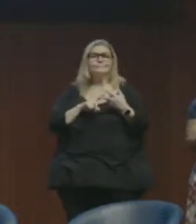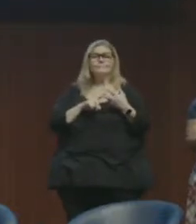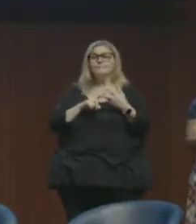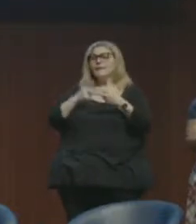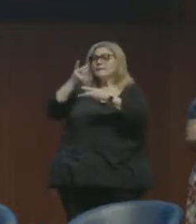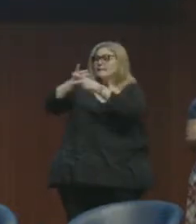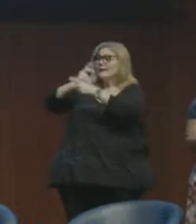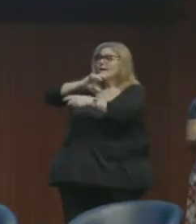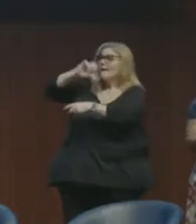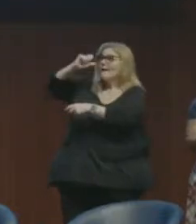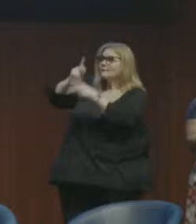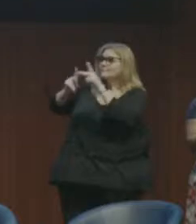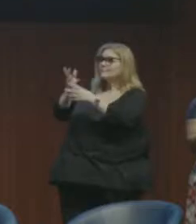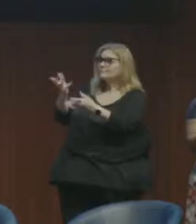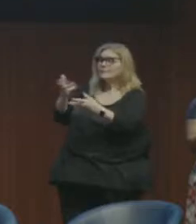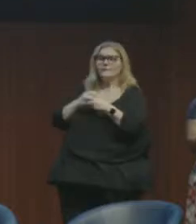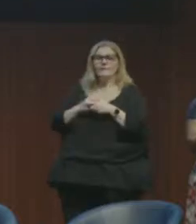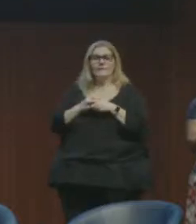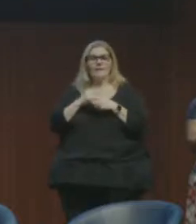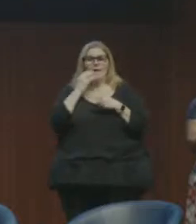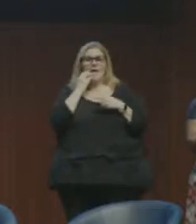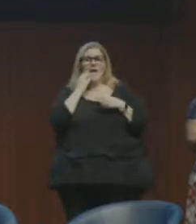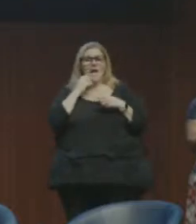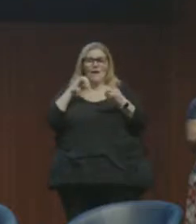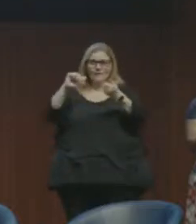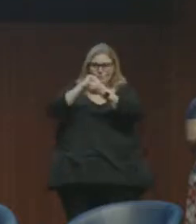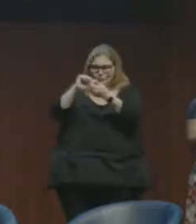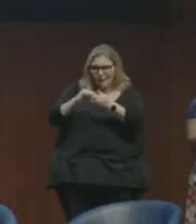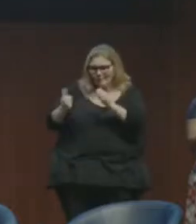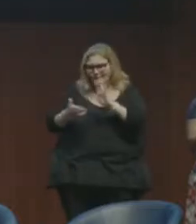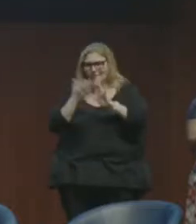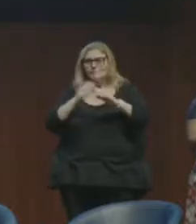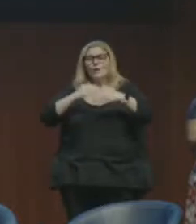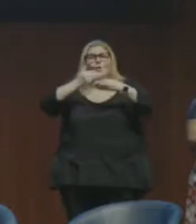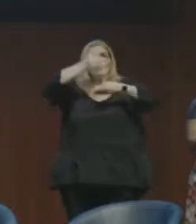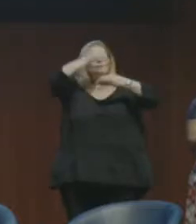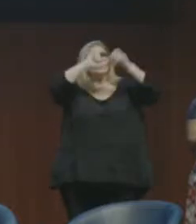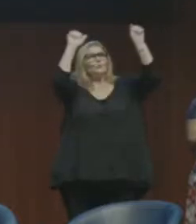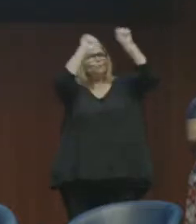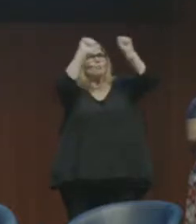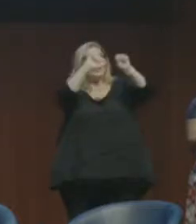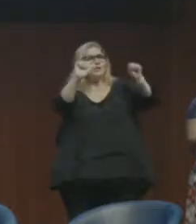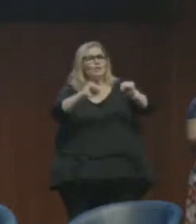elder caregiver, bottle scrubber, window washer,